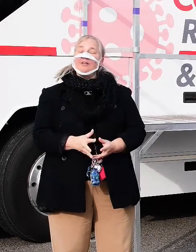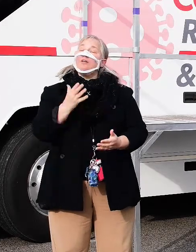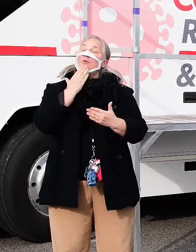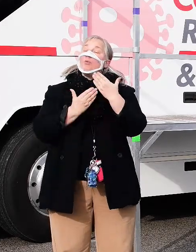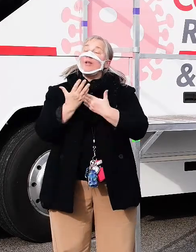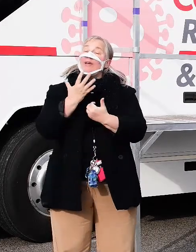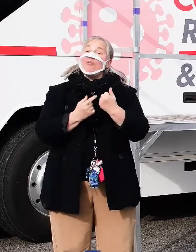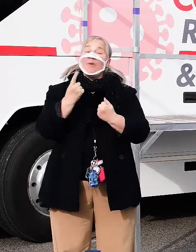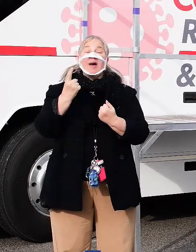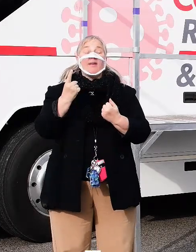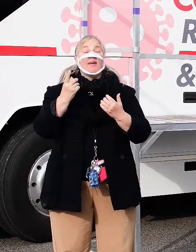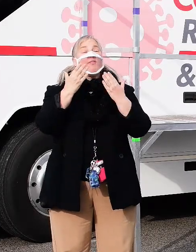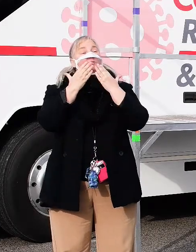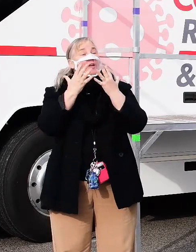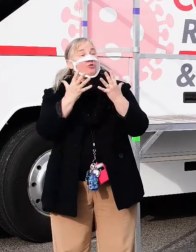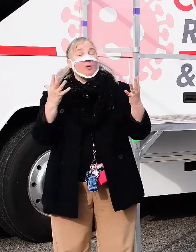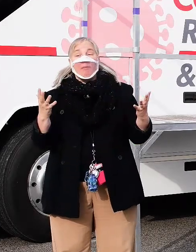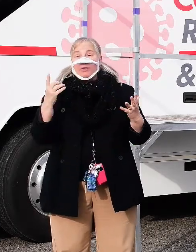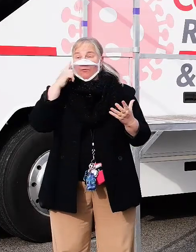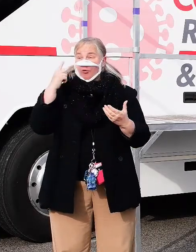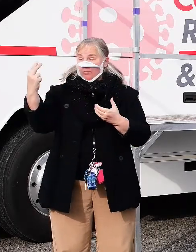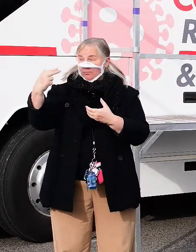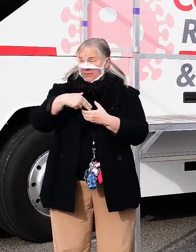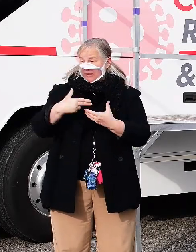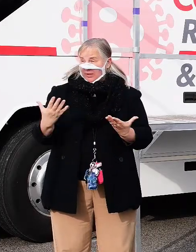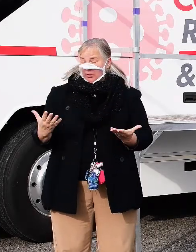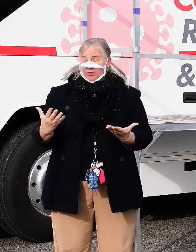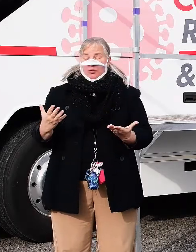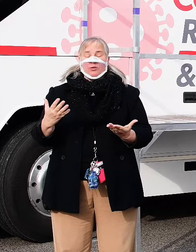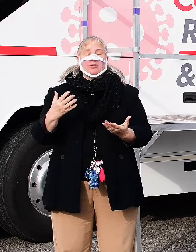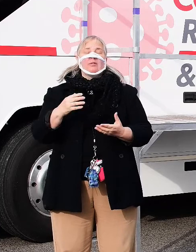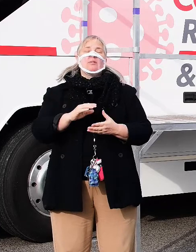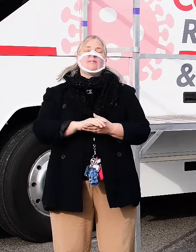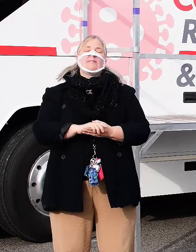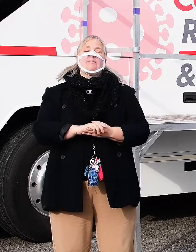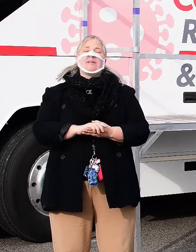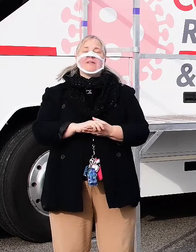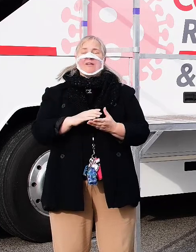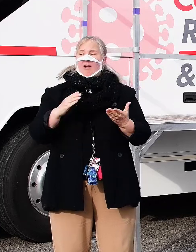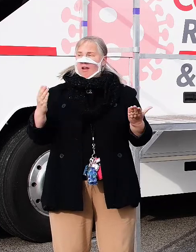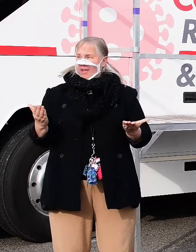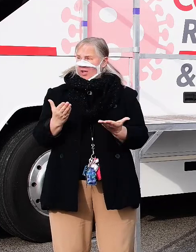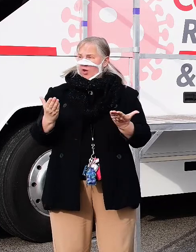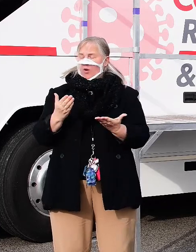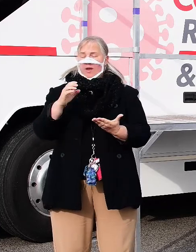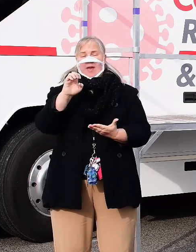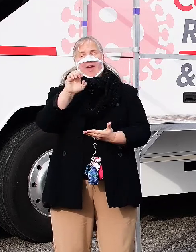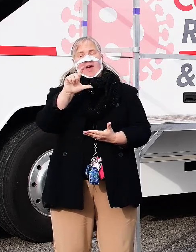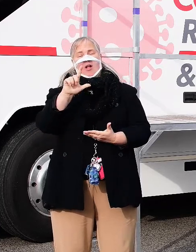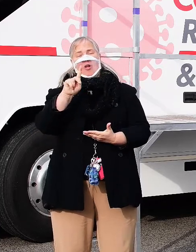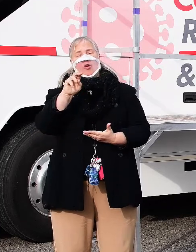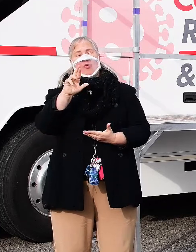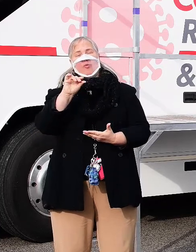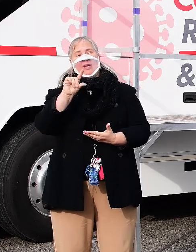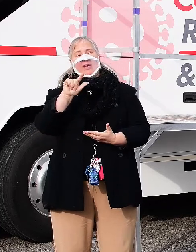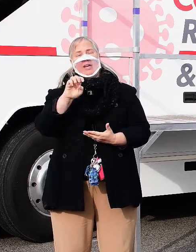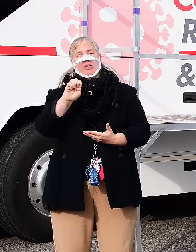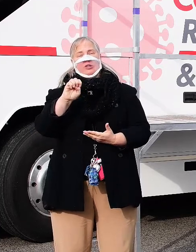Morning, everyone. Thank you so much for being here and joining us here at the Elkridge Fire